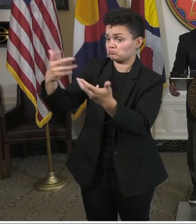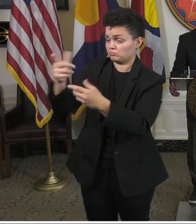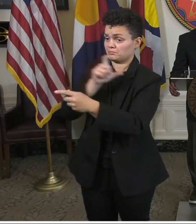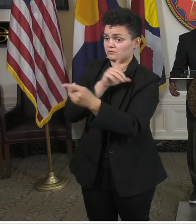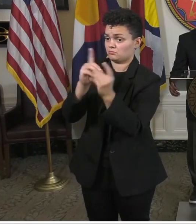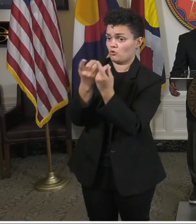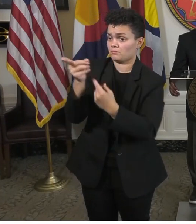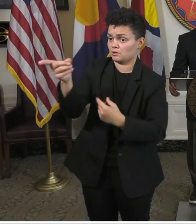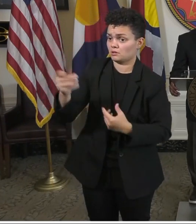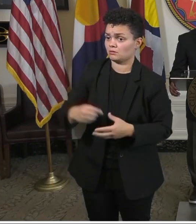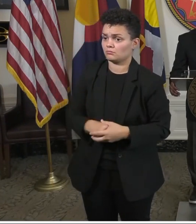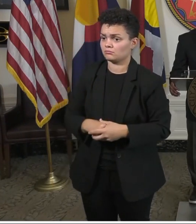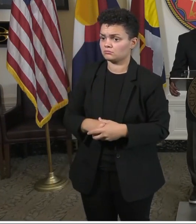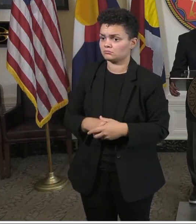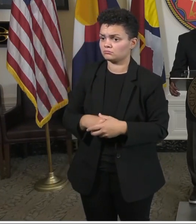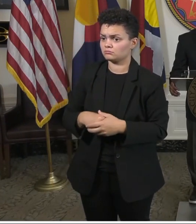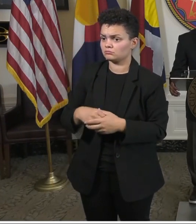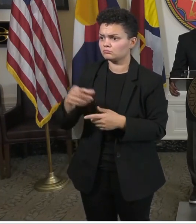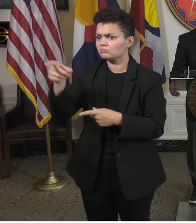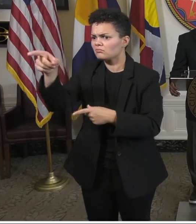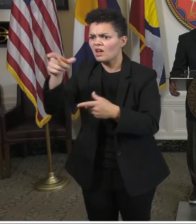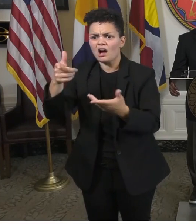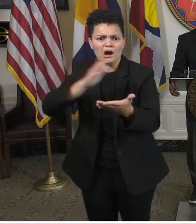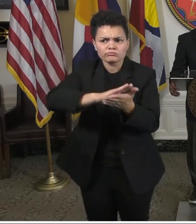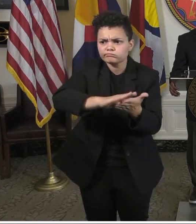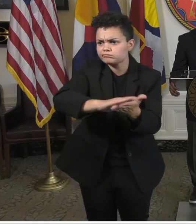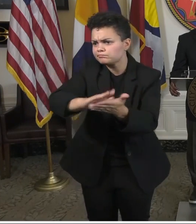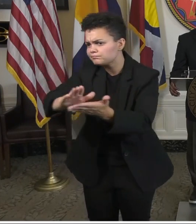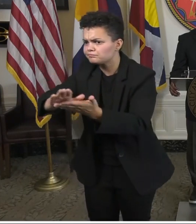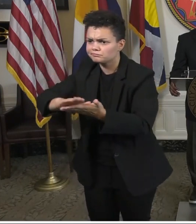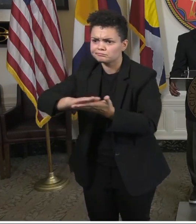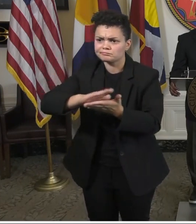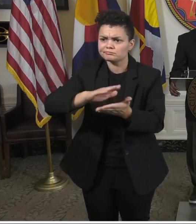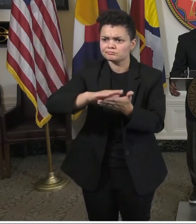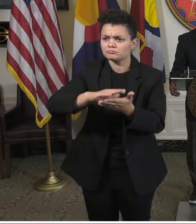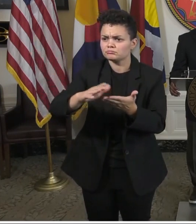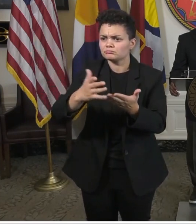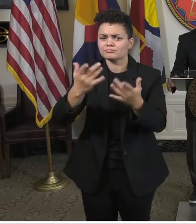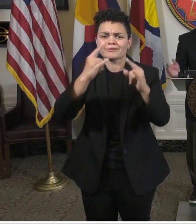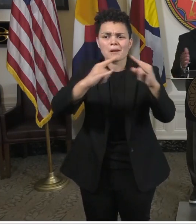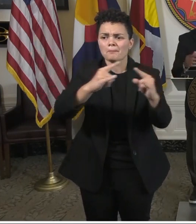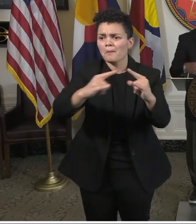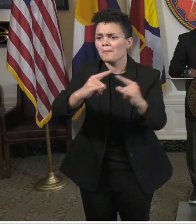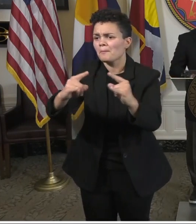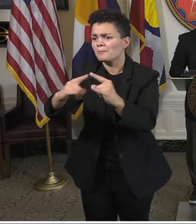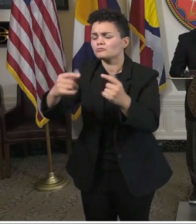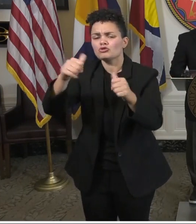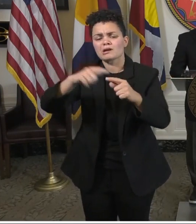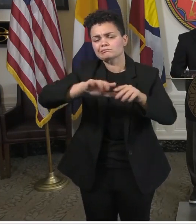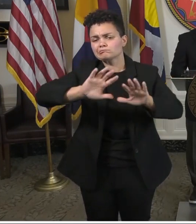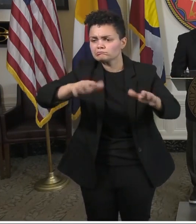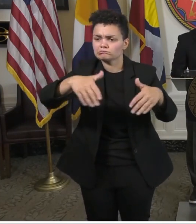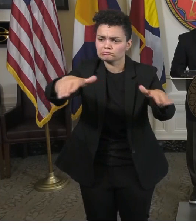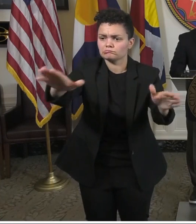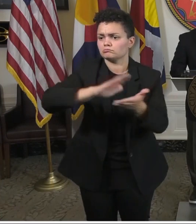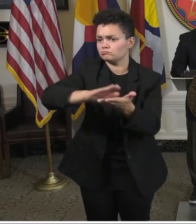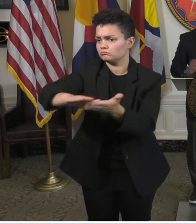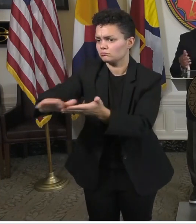on these cleanup efforts by the city in terms of our encampments, as well as, of course, in these protests that are occurring on our streets. And